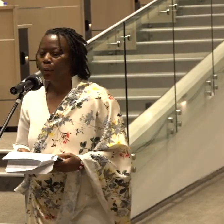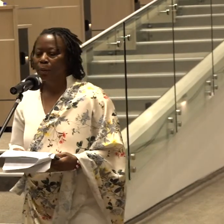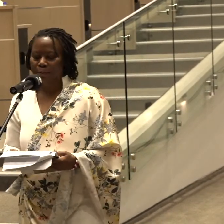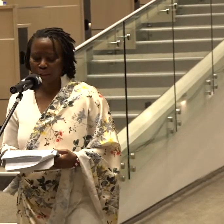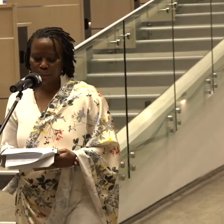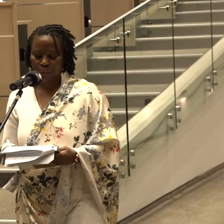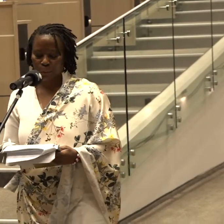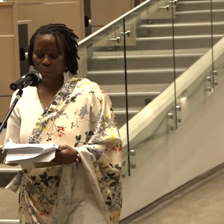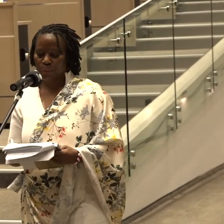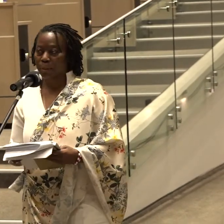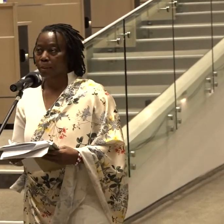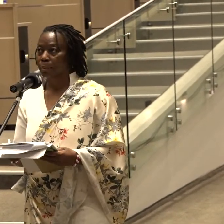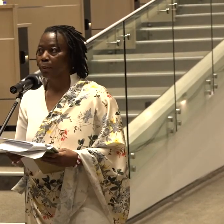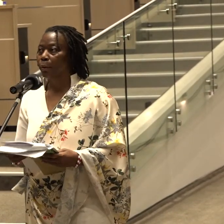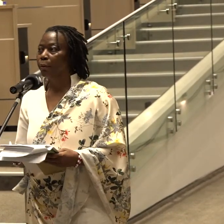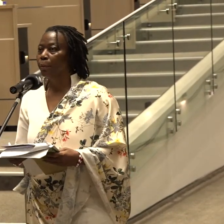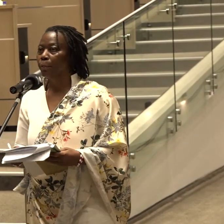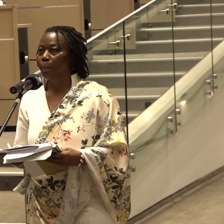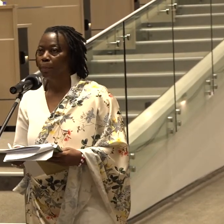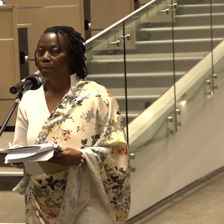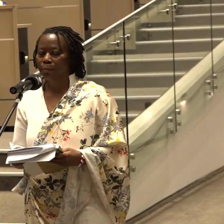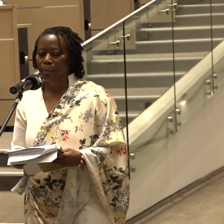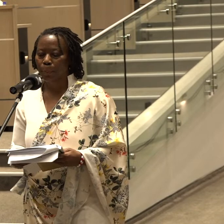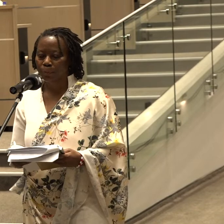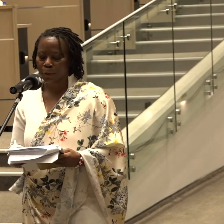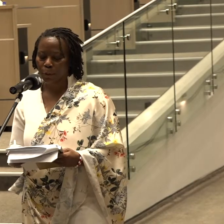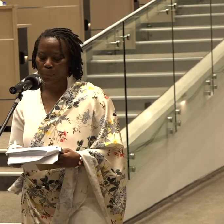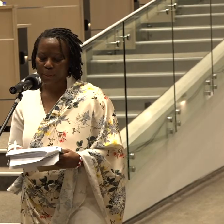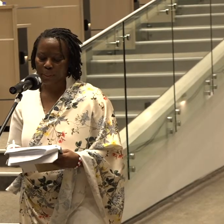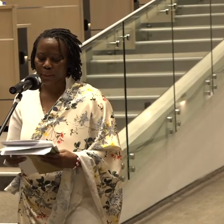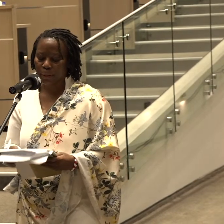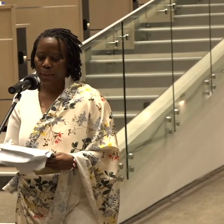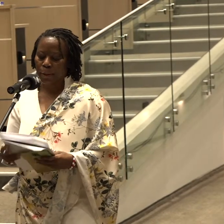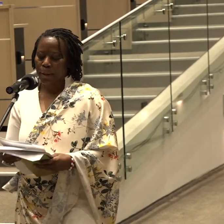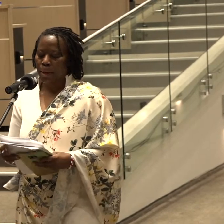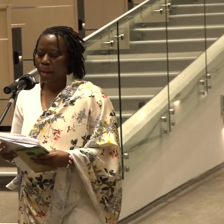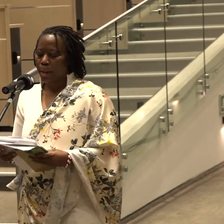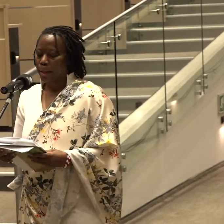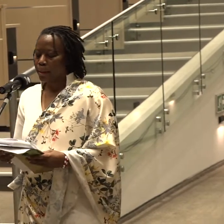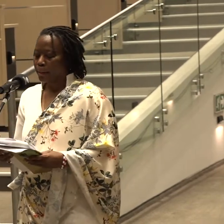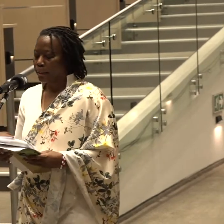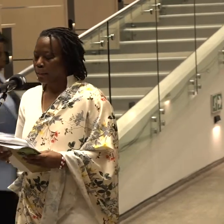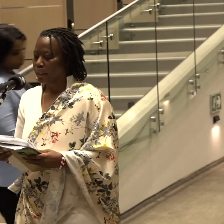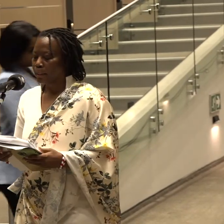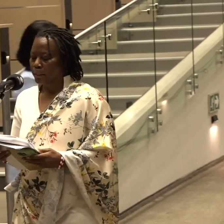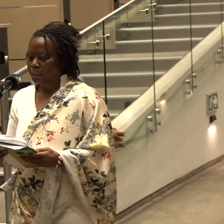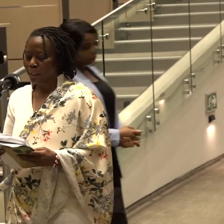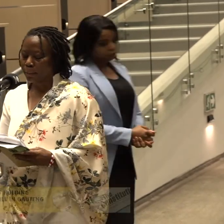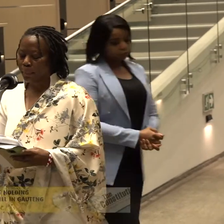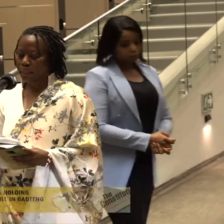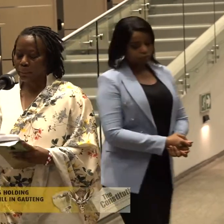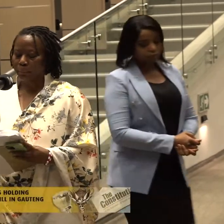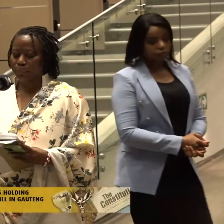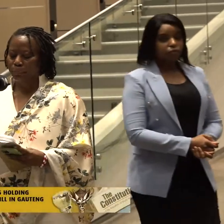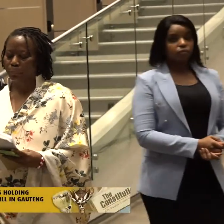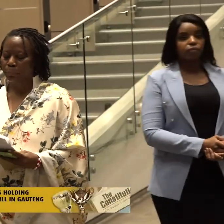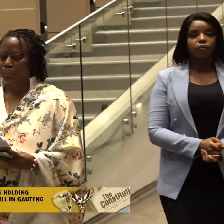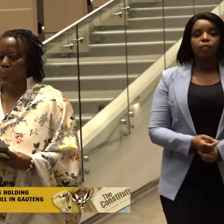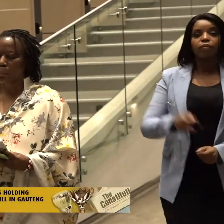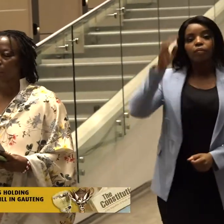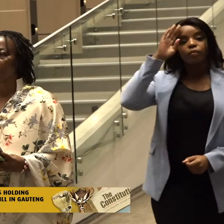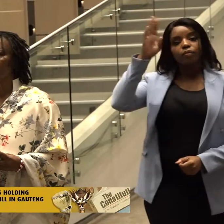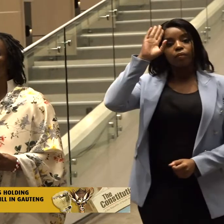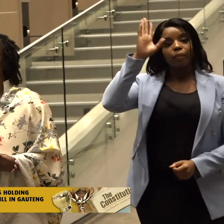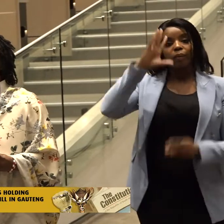good afternoon to The Honorable members of the portfolio committee and ladies and gentlemen